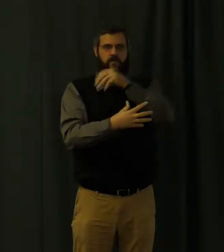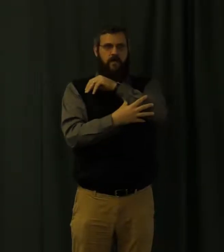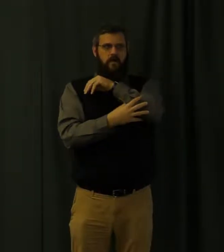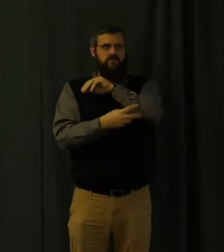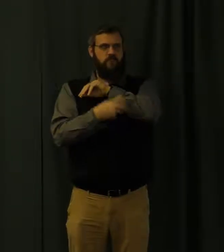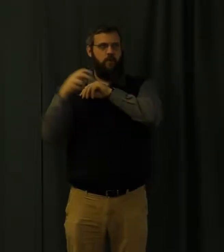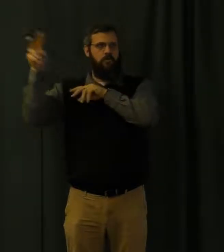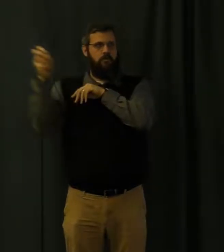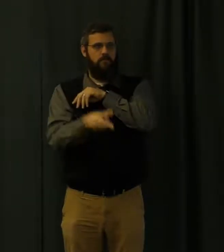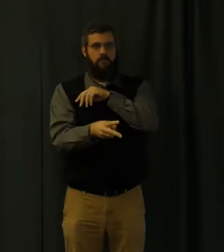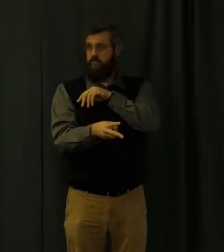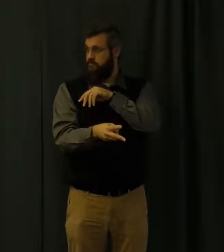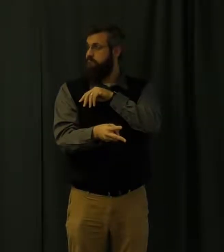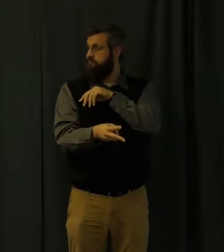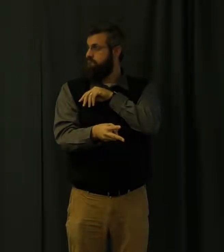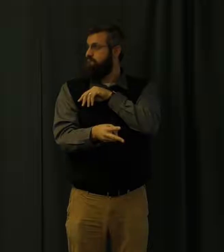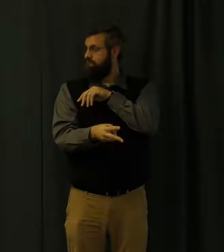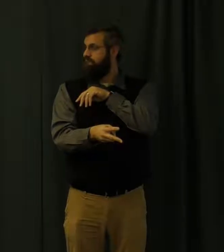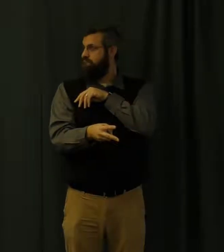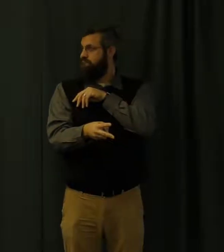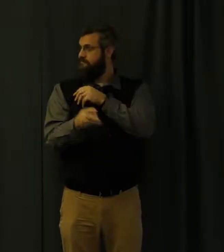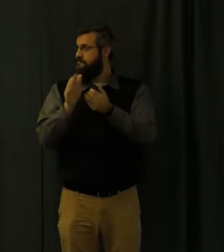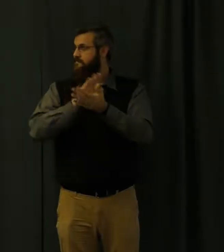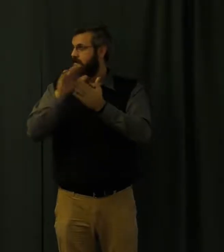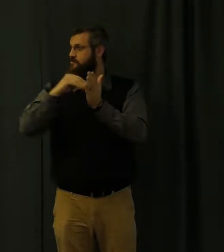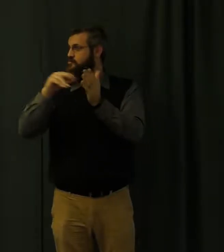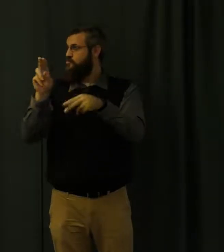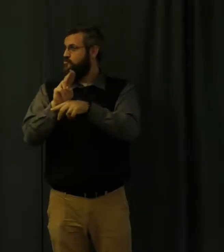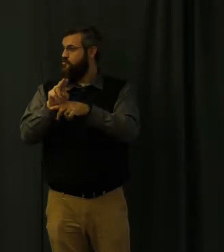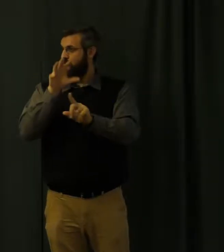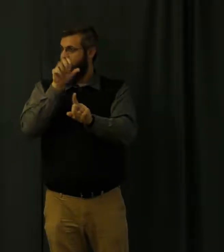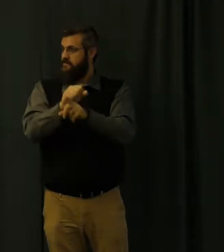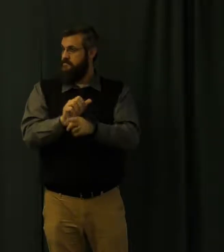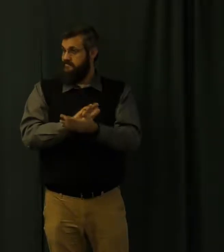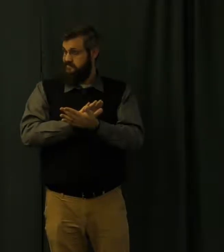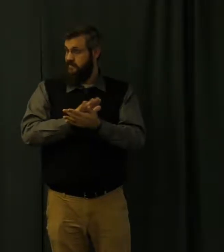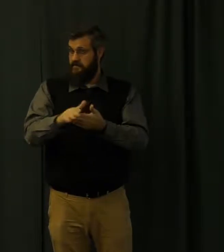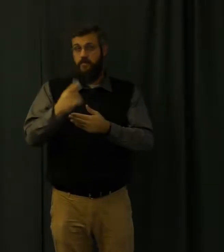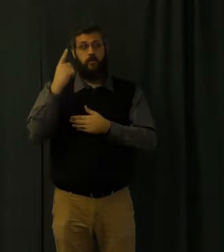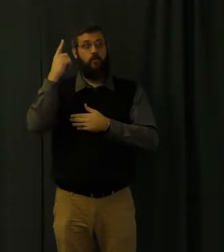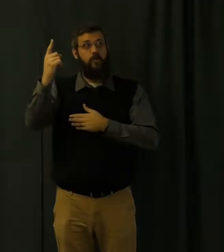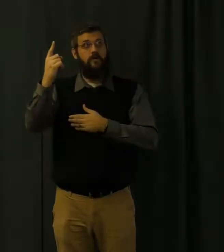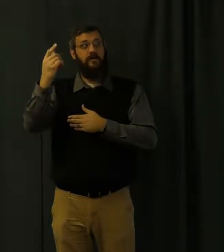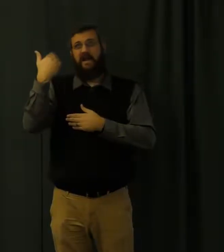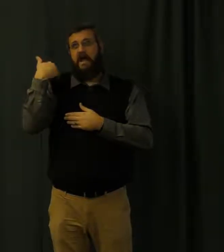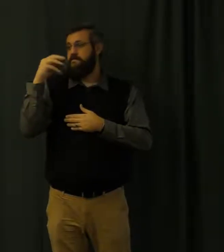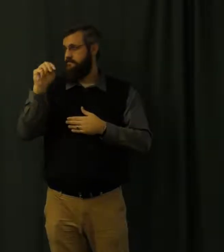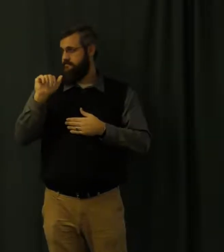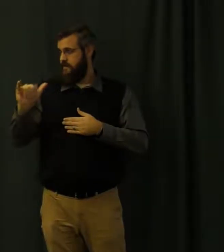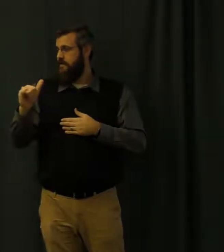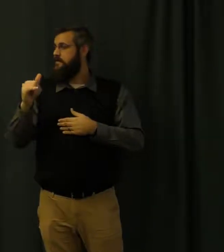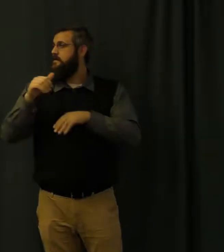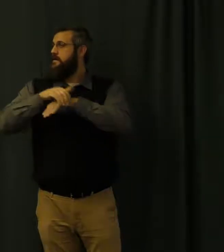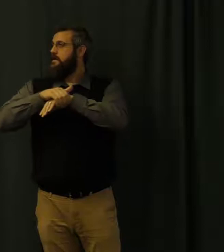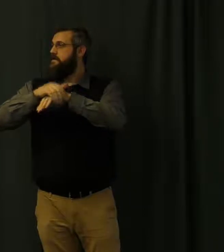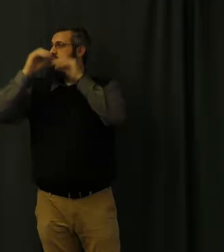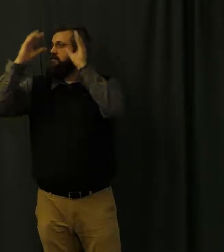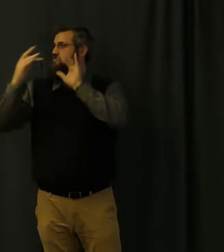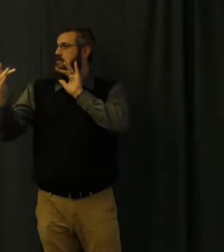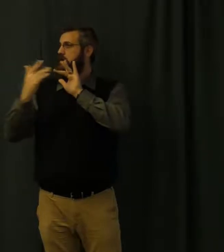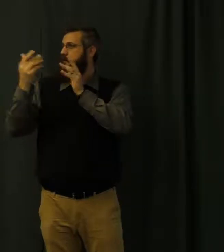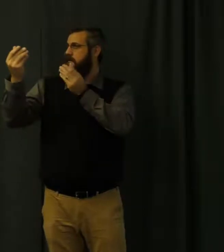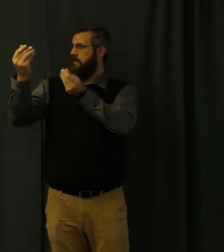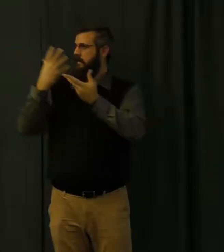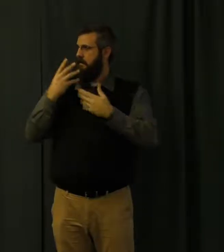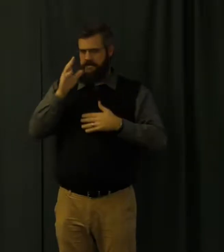So this is why I love kids using it. I actually also had an English teacher last May contact me and say,